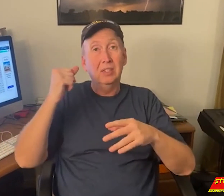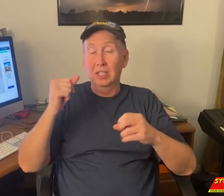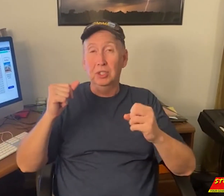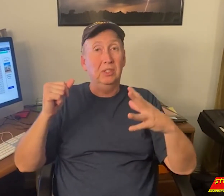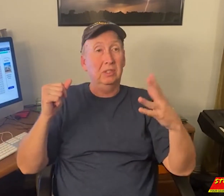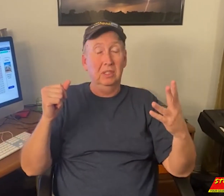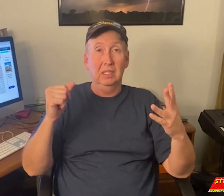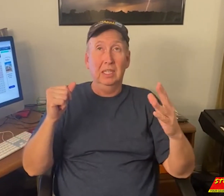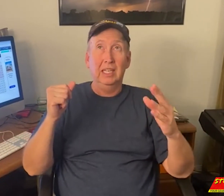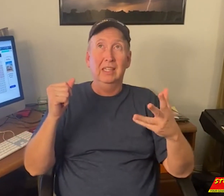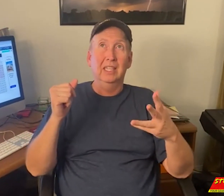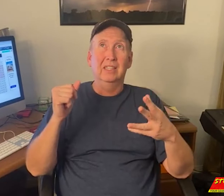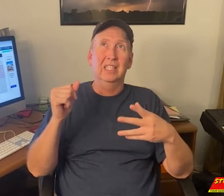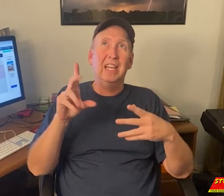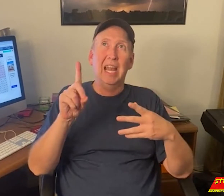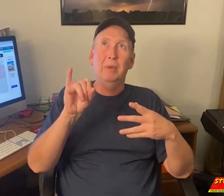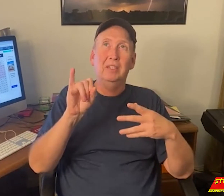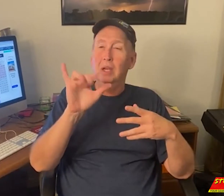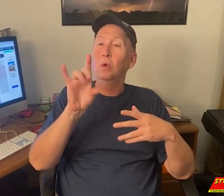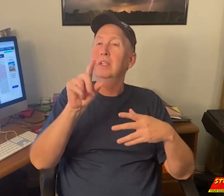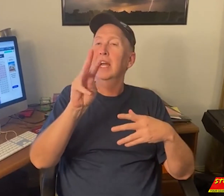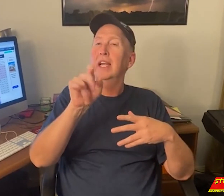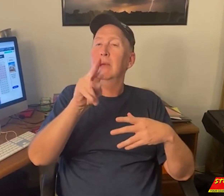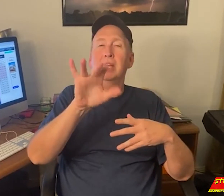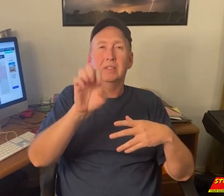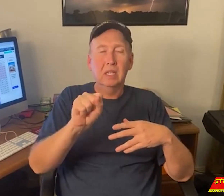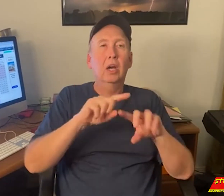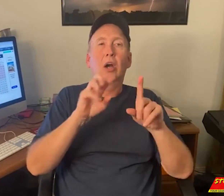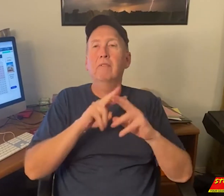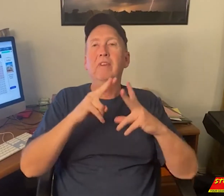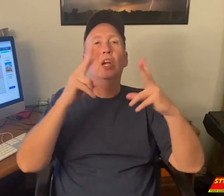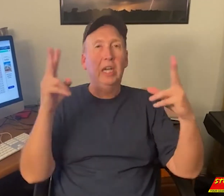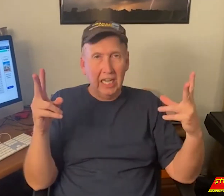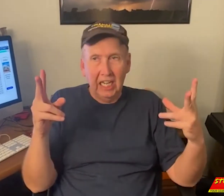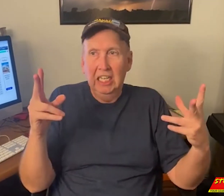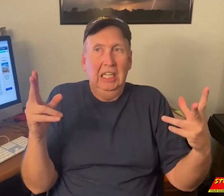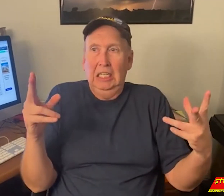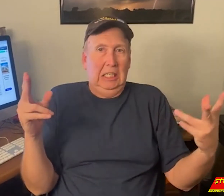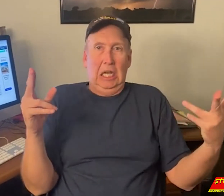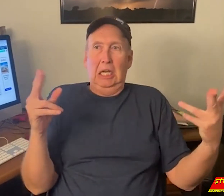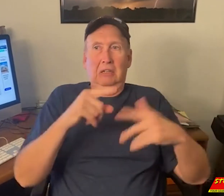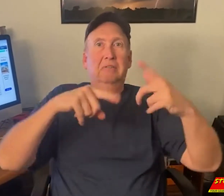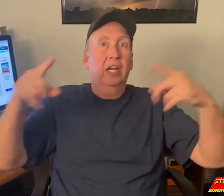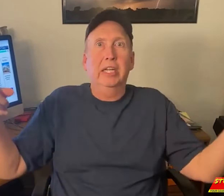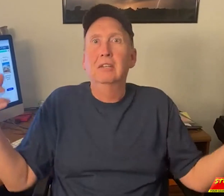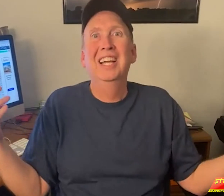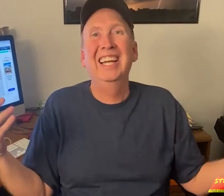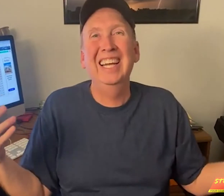it's just the dynamics. Dynamics are very varied.